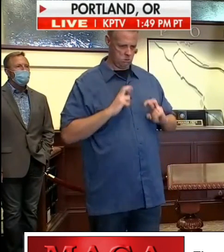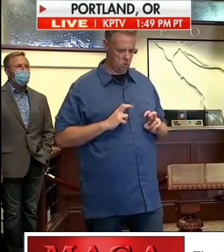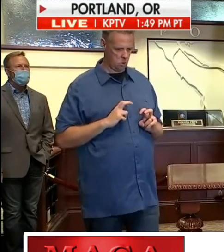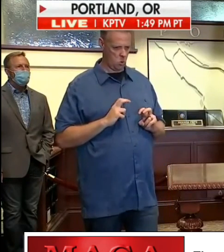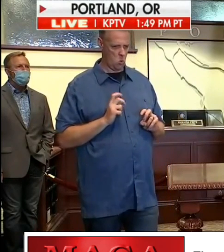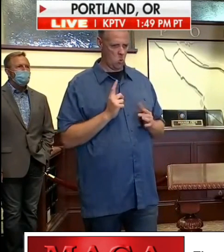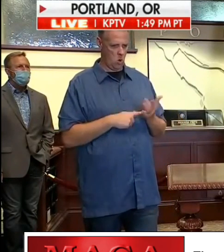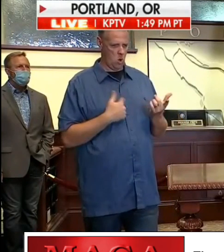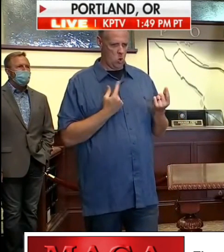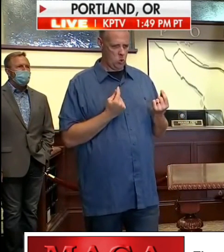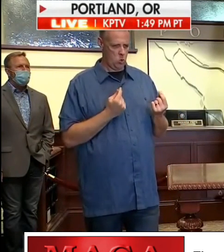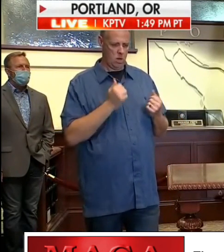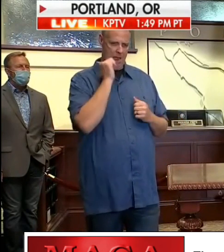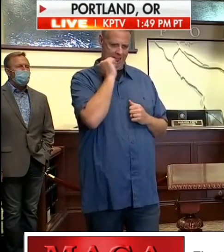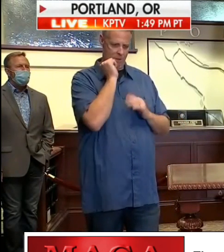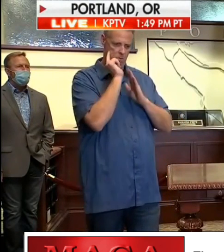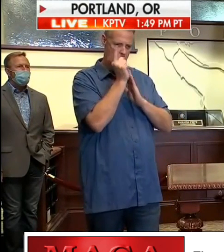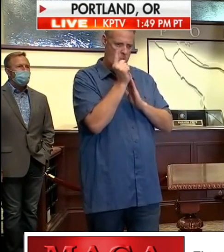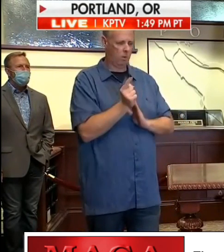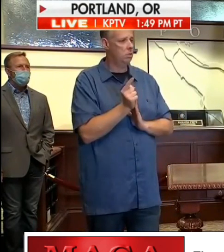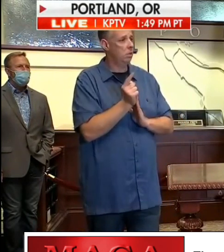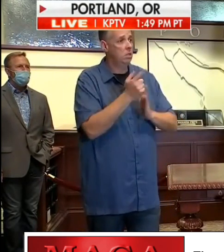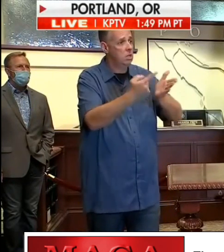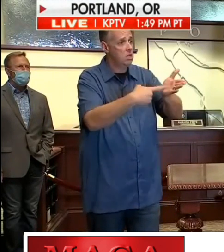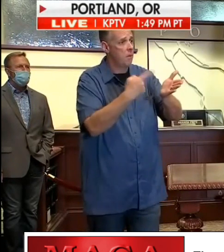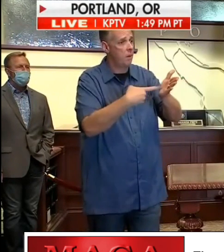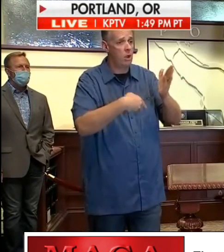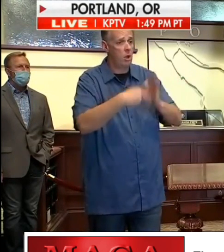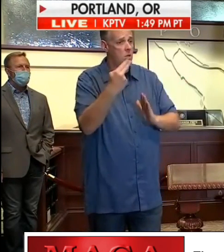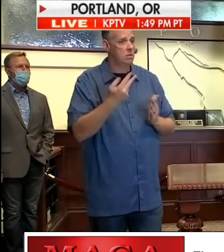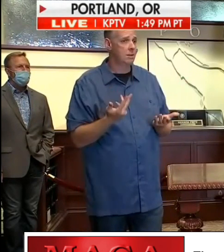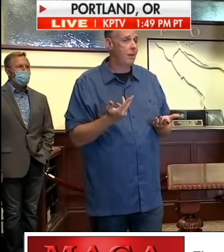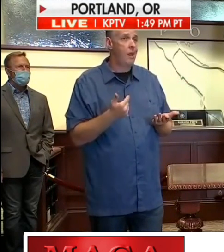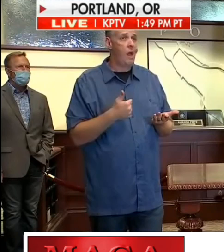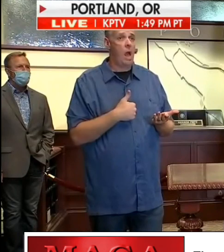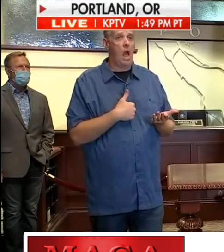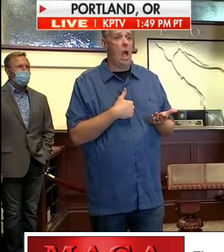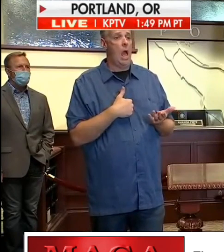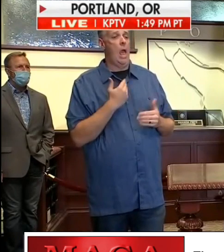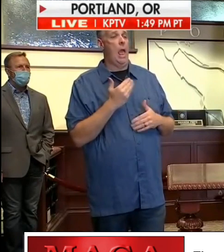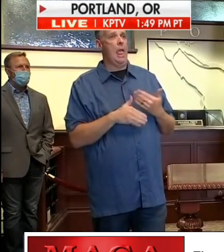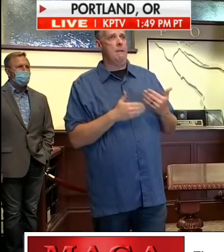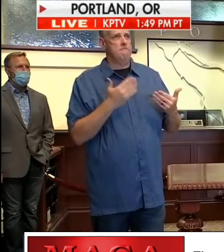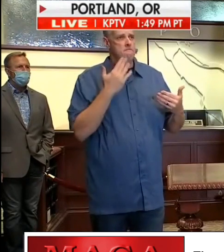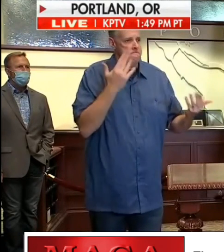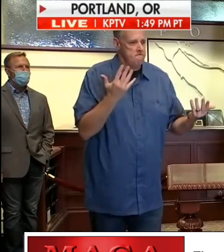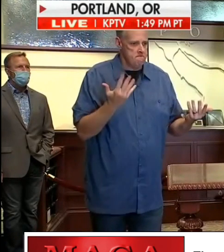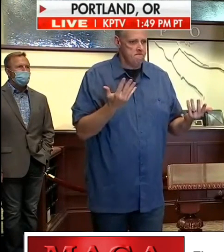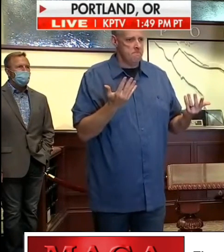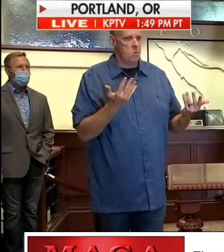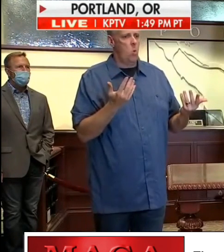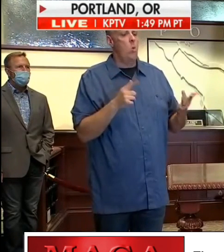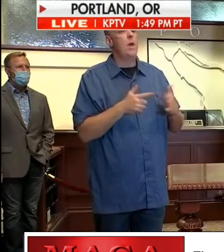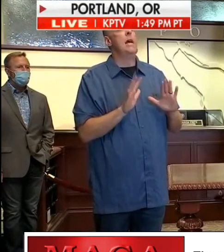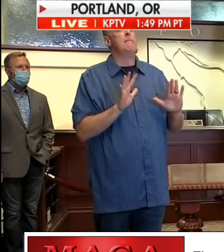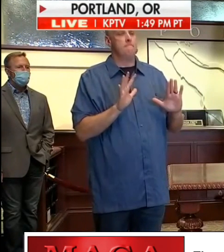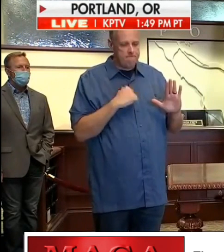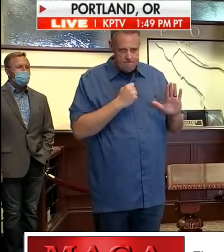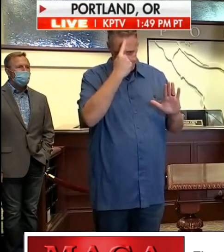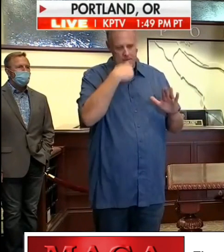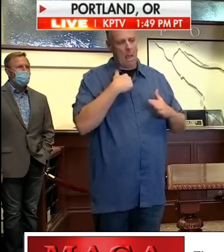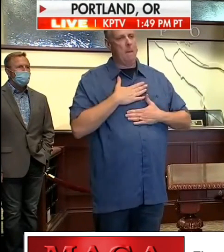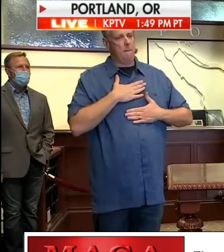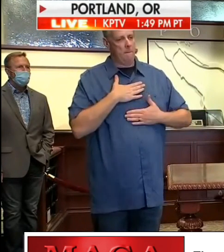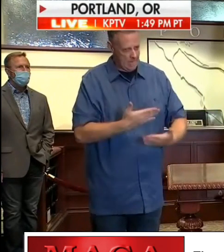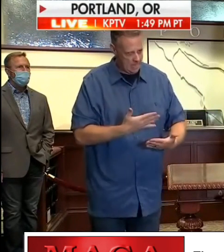need to do at each and every moment? And sometimes, honestly, I have found myself coming up short. And when I come up short, I acknowledge it, I admit it,